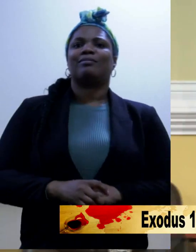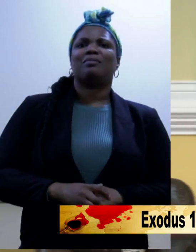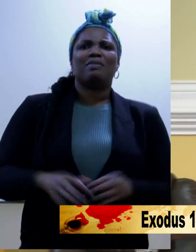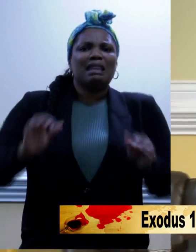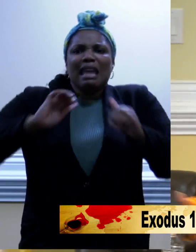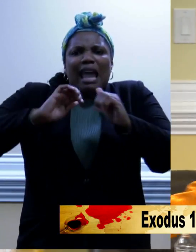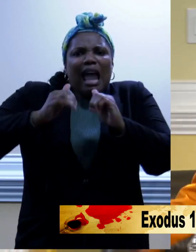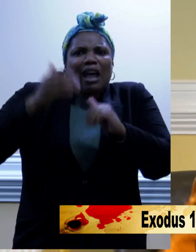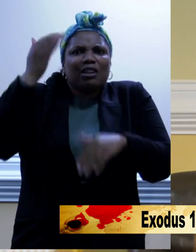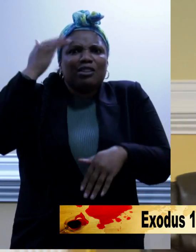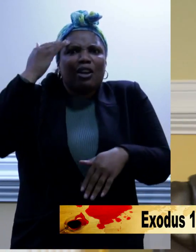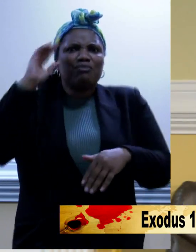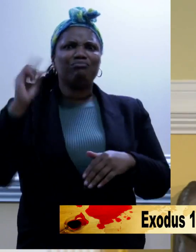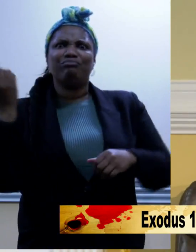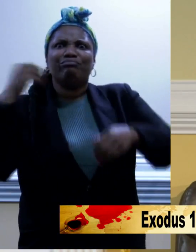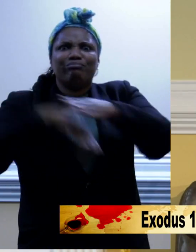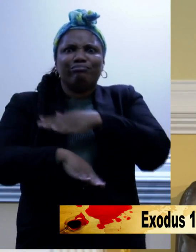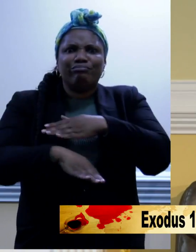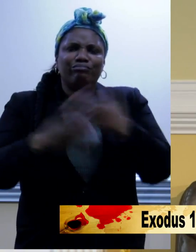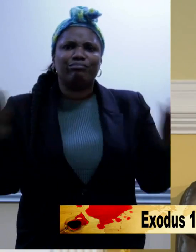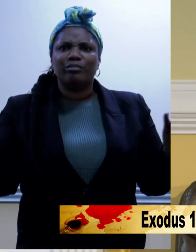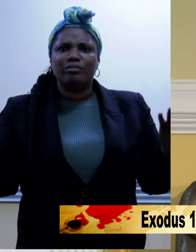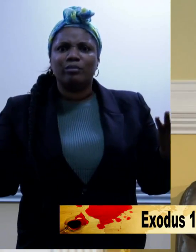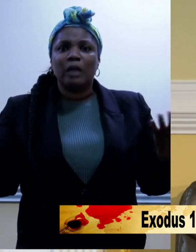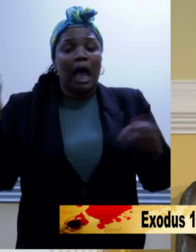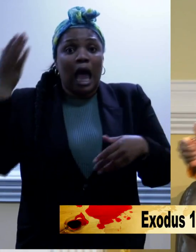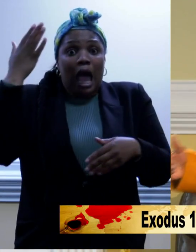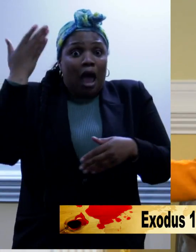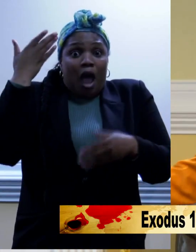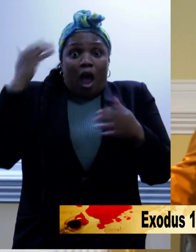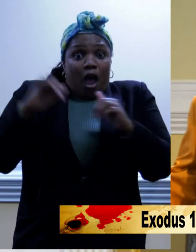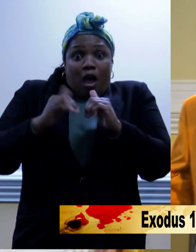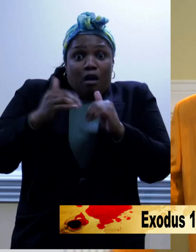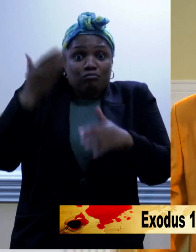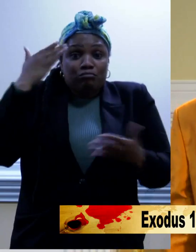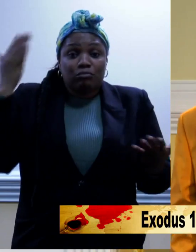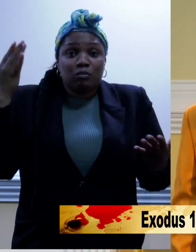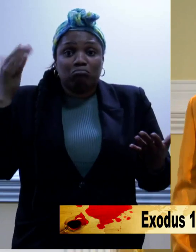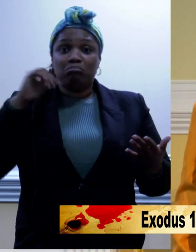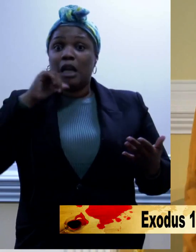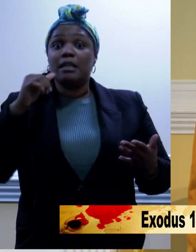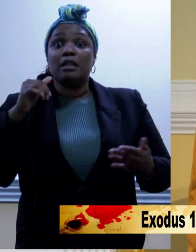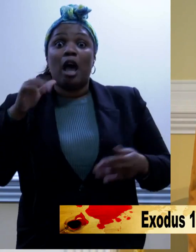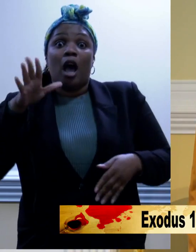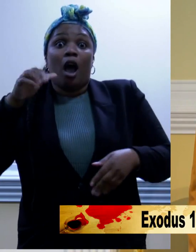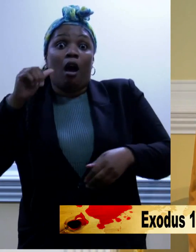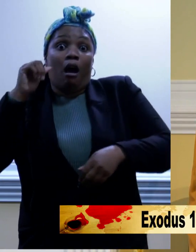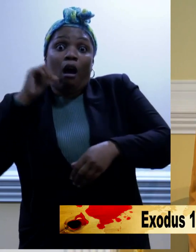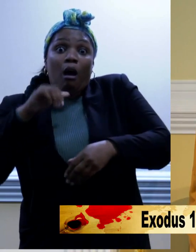How do you know it is the firstborn? How do you know it's not a female?